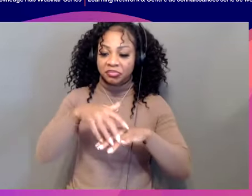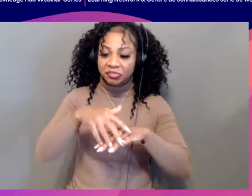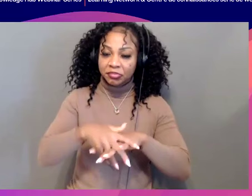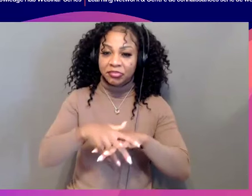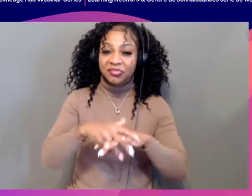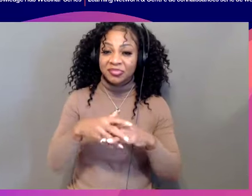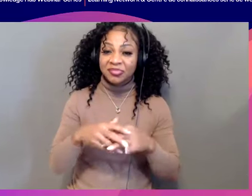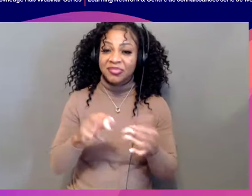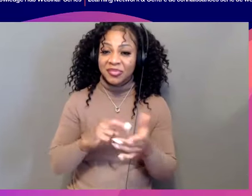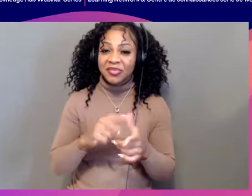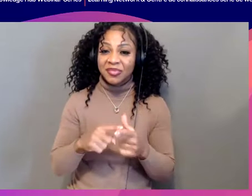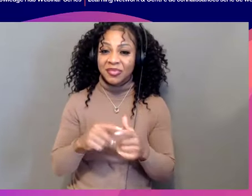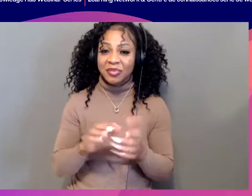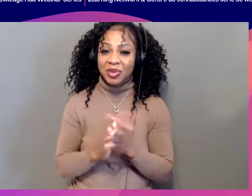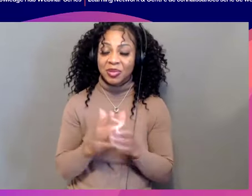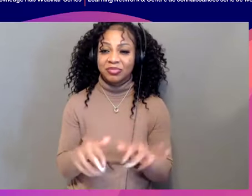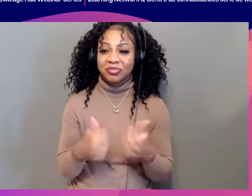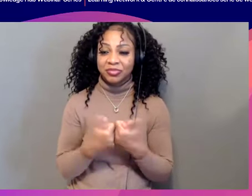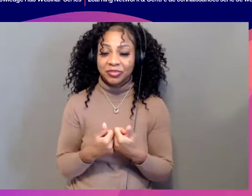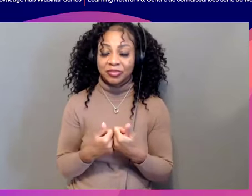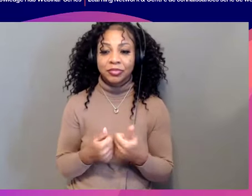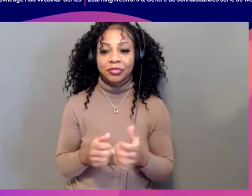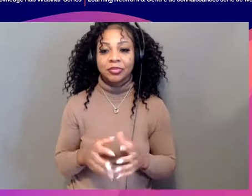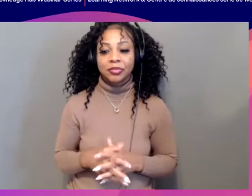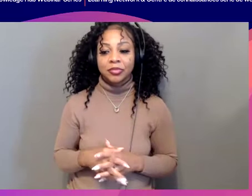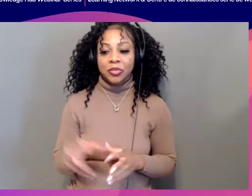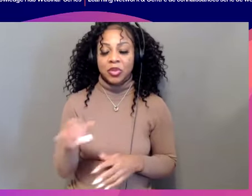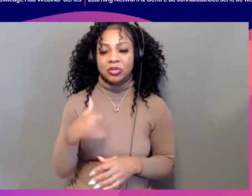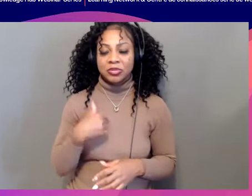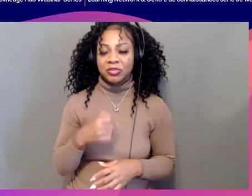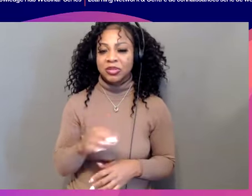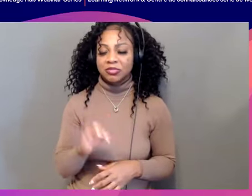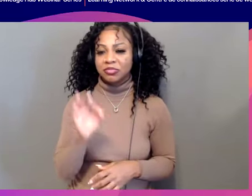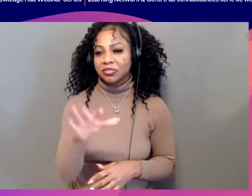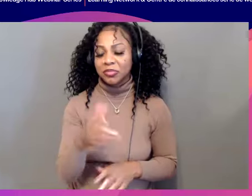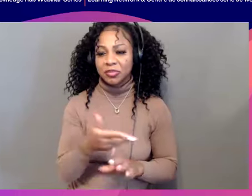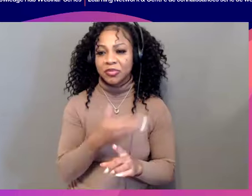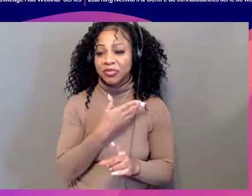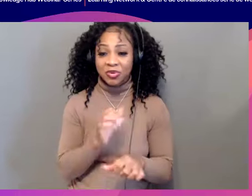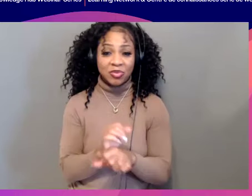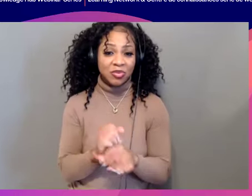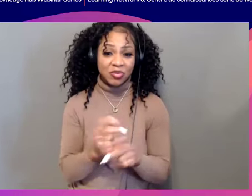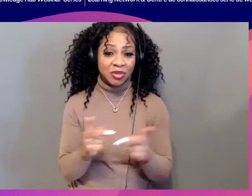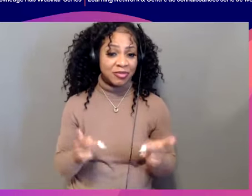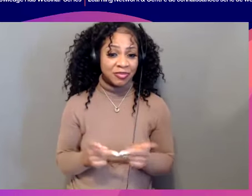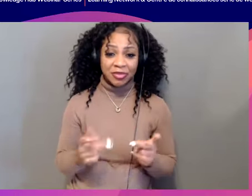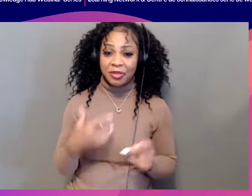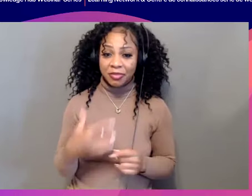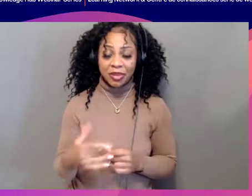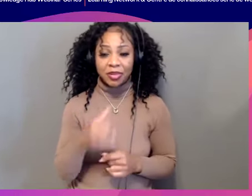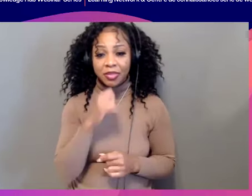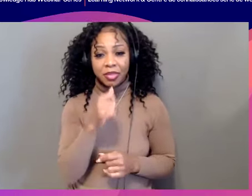it makes it very challenging. And oftentimes, as I mentioned before, workplaces don't really engage in